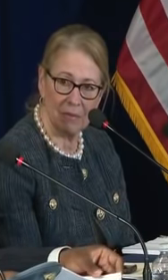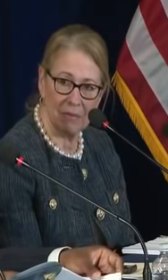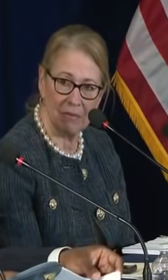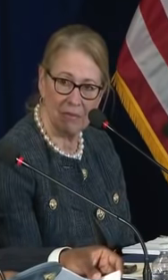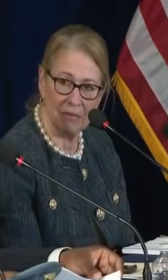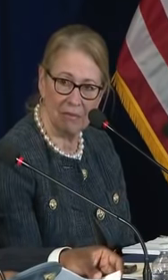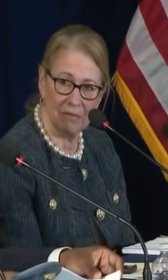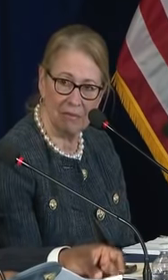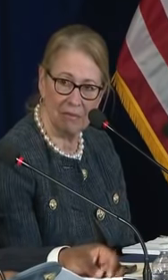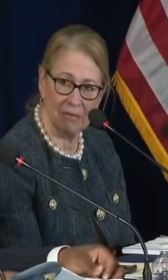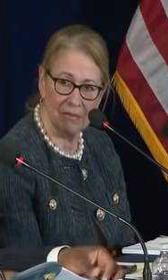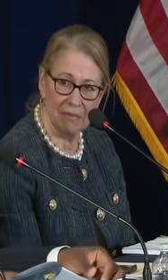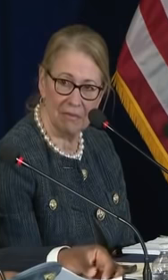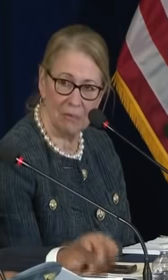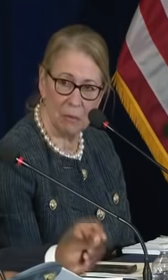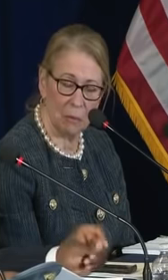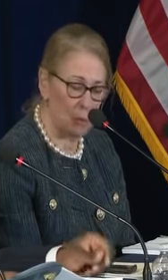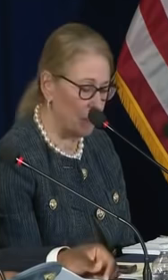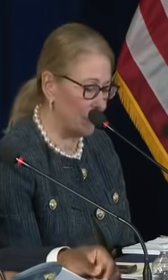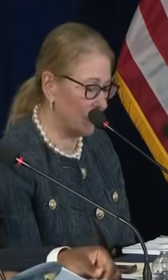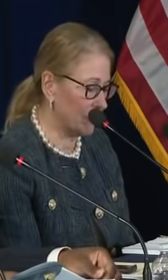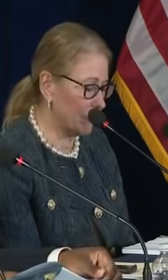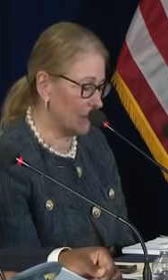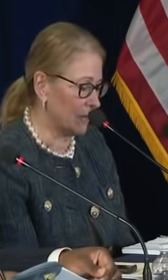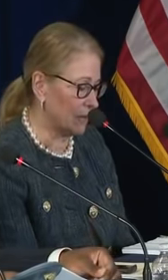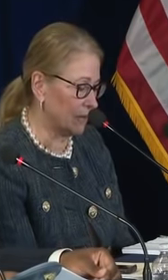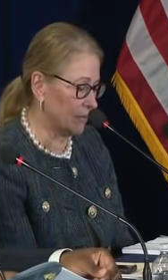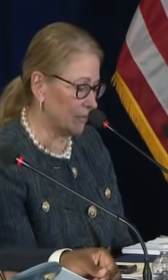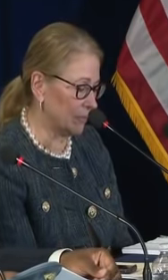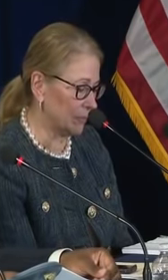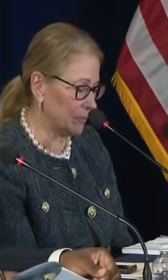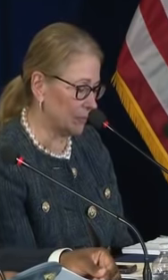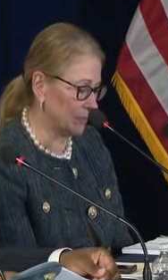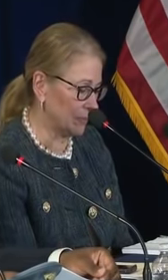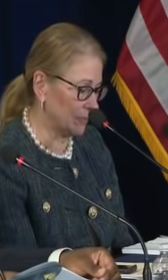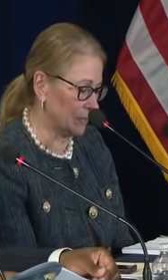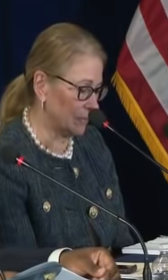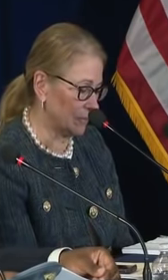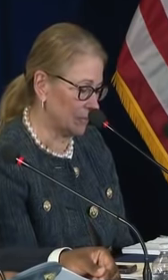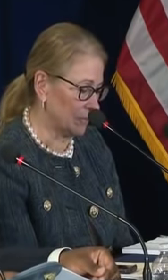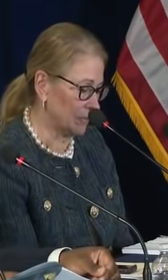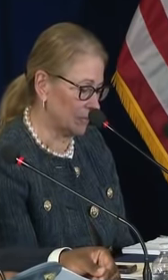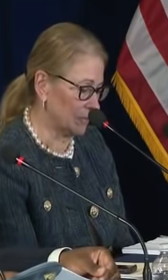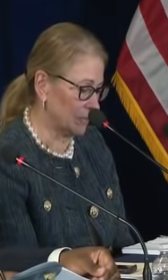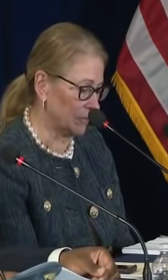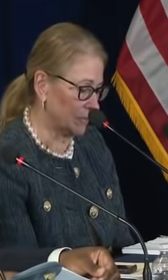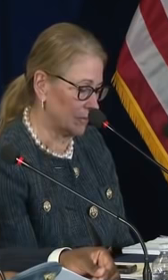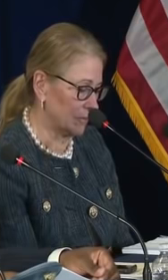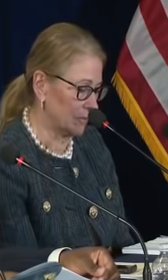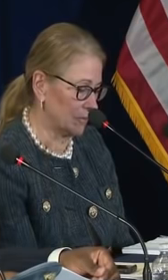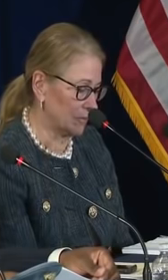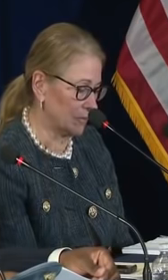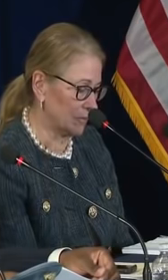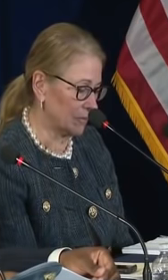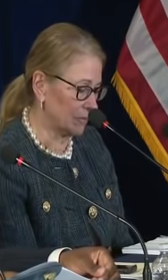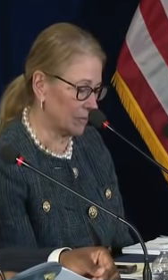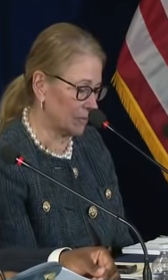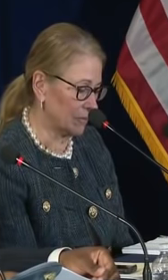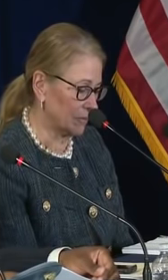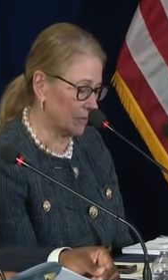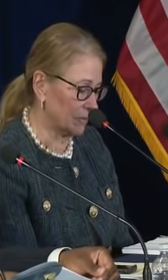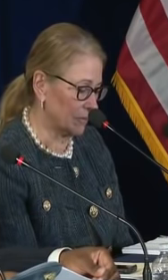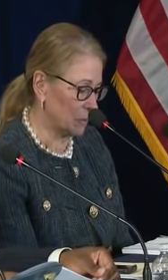working closely with the Office of Emergency Management to develop a streamlined efficiency chain of communication from districts